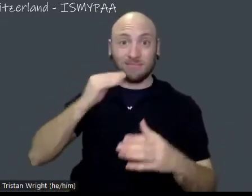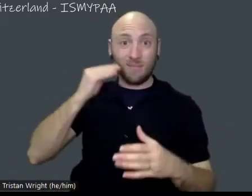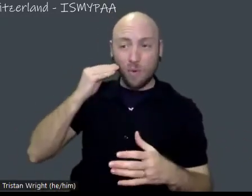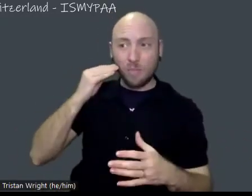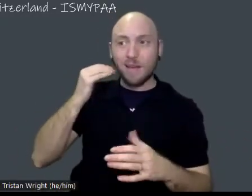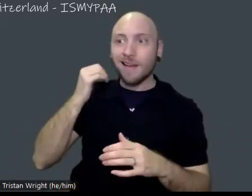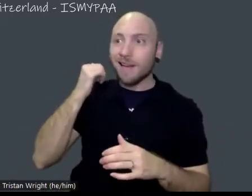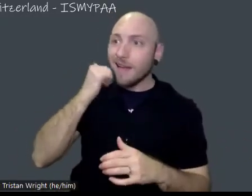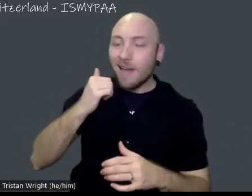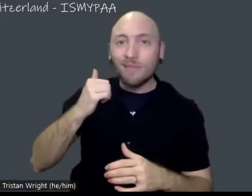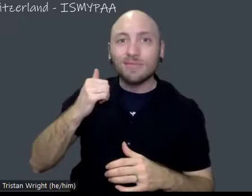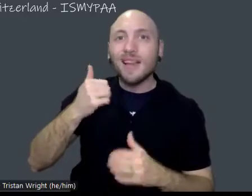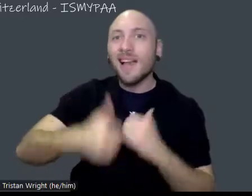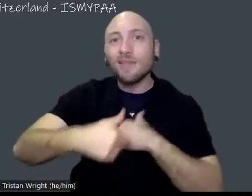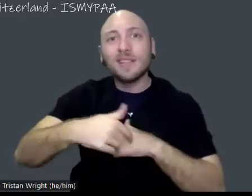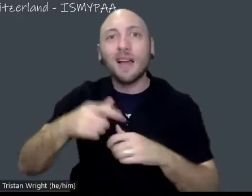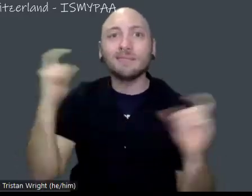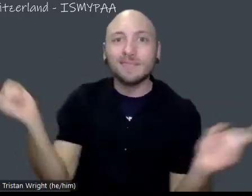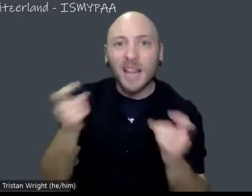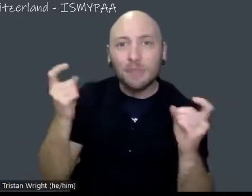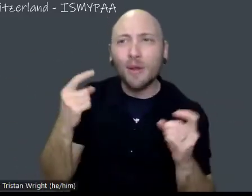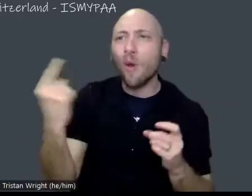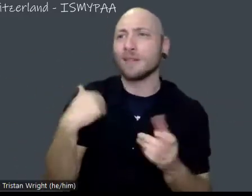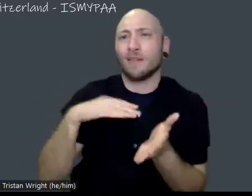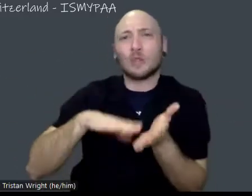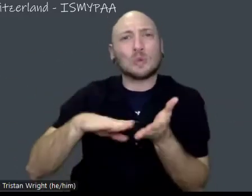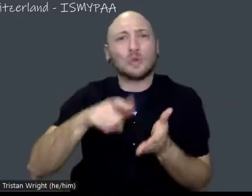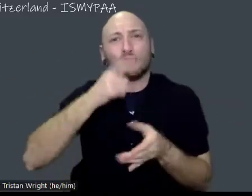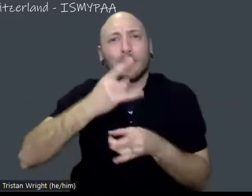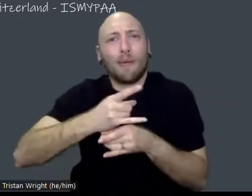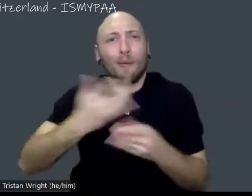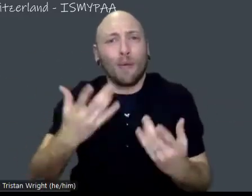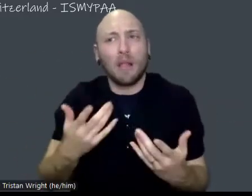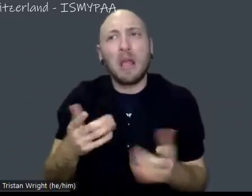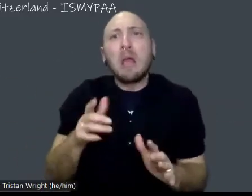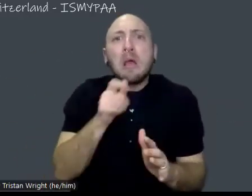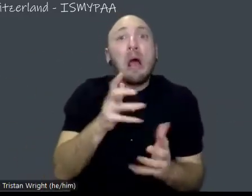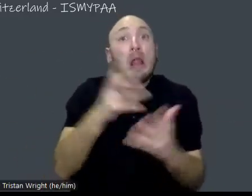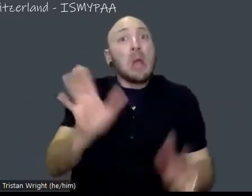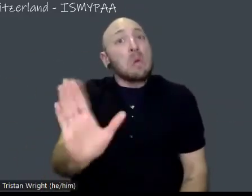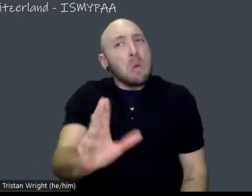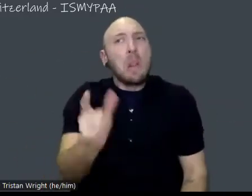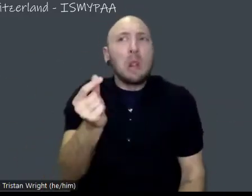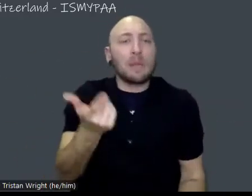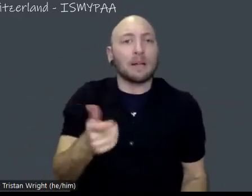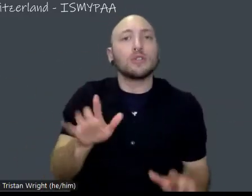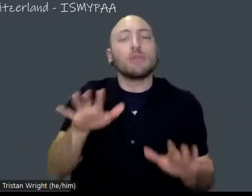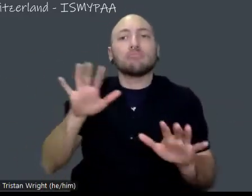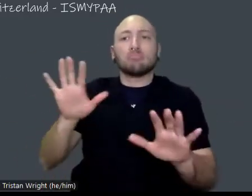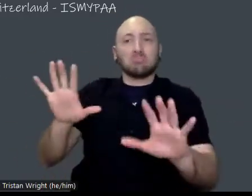and to drink a bit. Okay, so that's the background of my